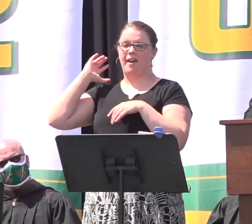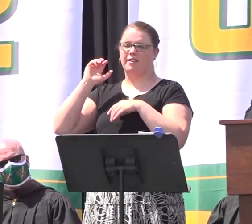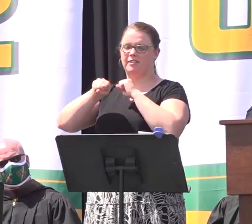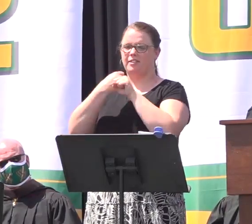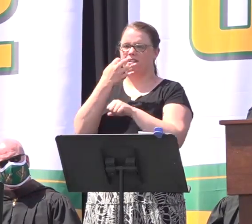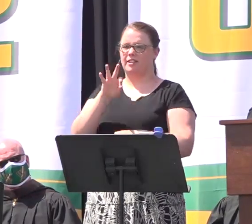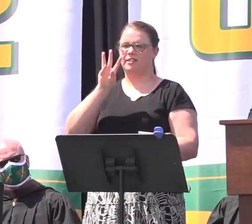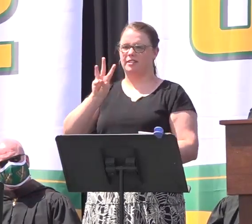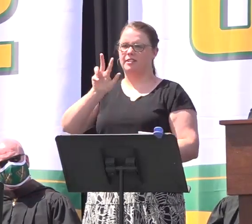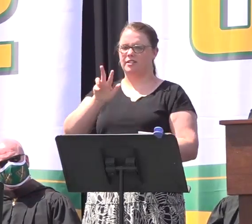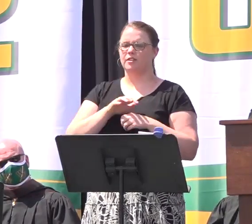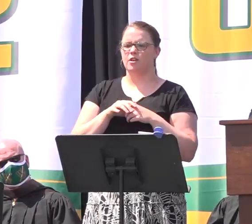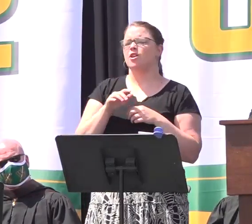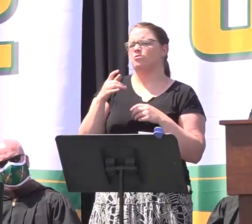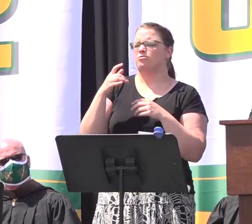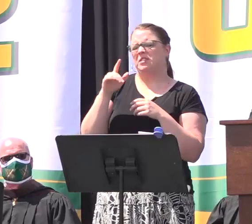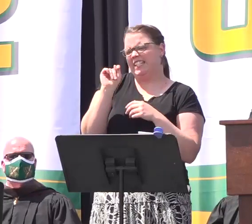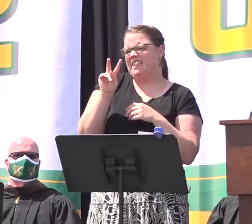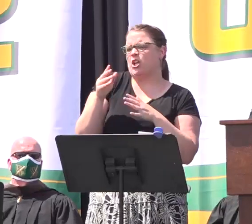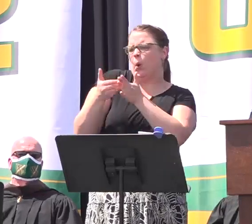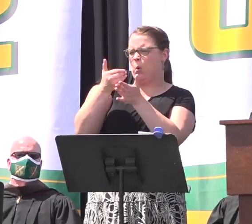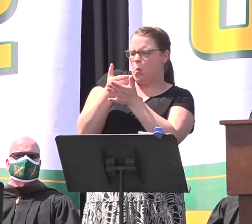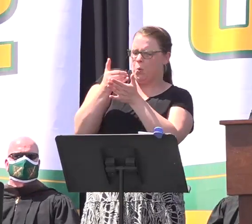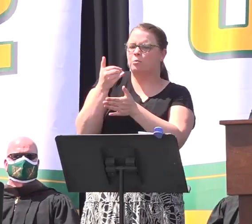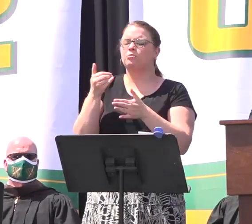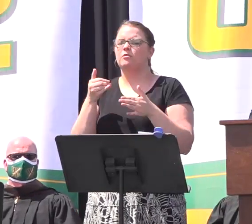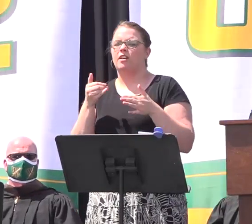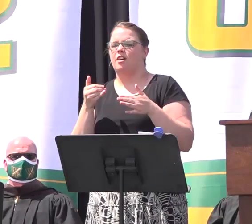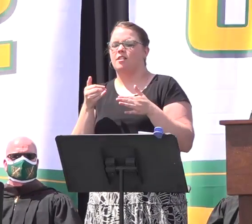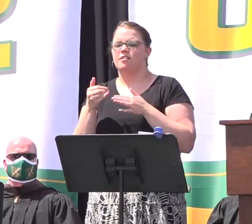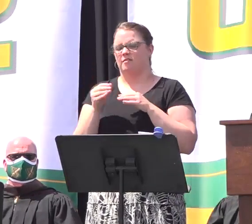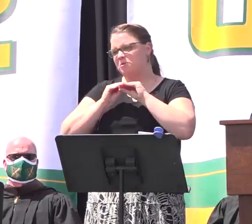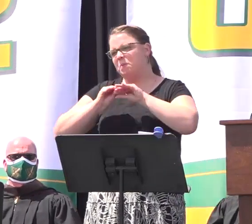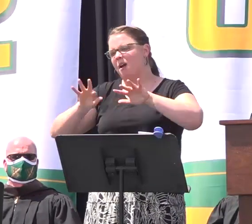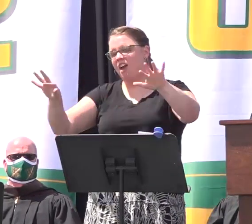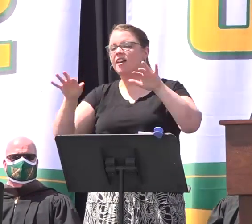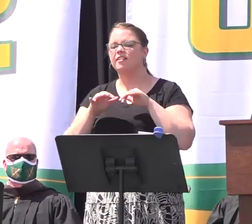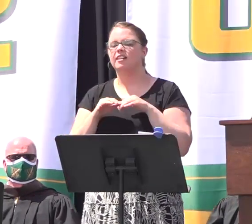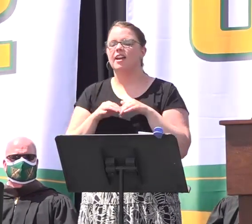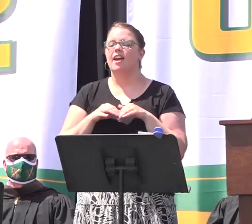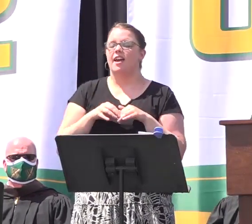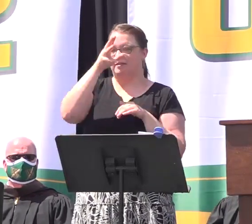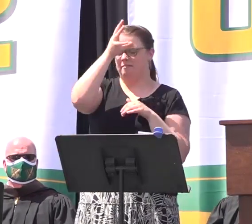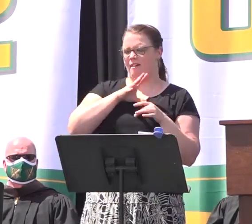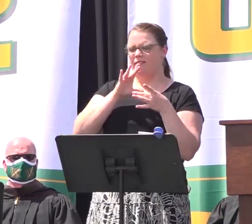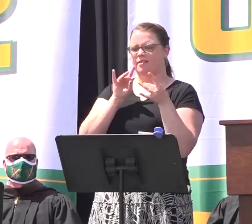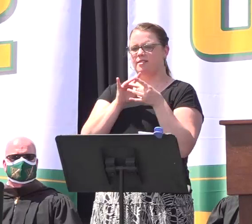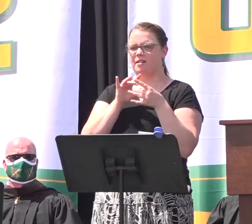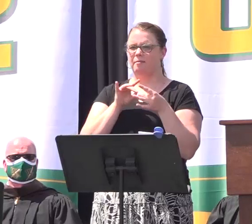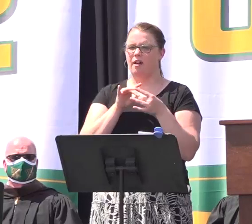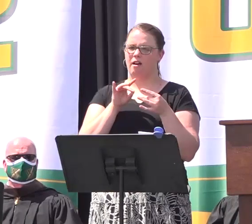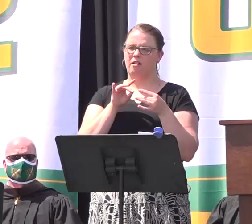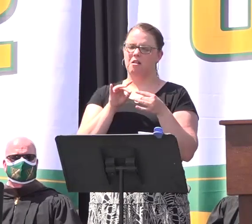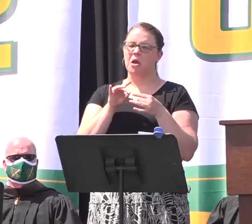1963. Television was really getting started then. It was all over the place, and he said, looking at the program, he said, "You watch the programs on